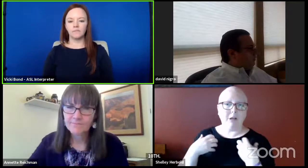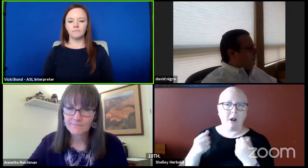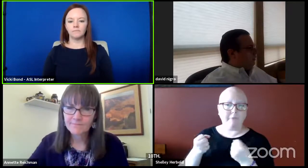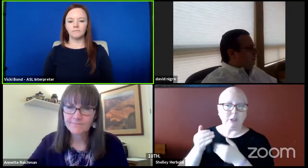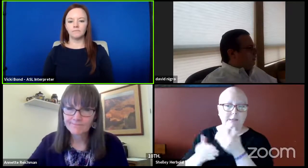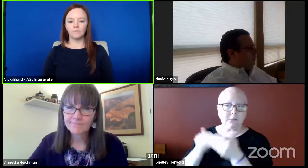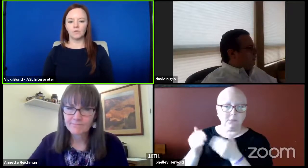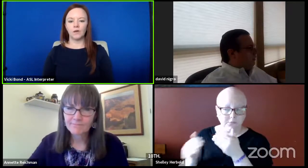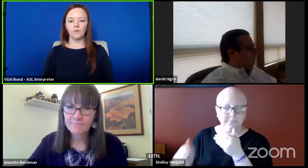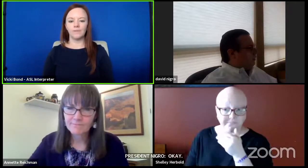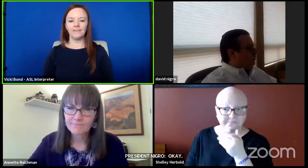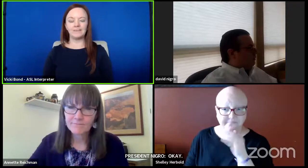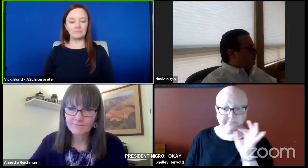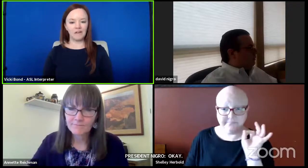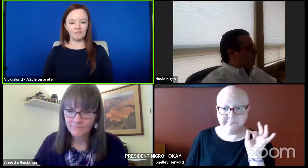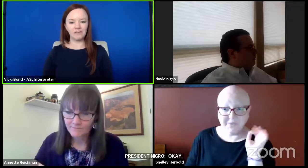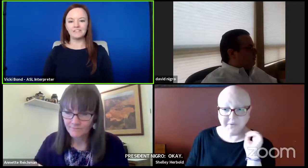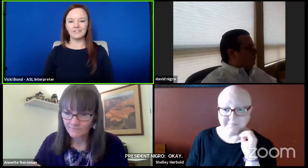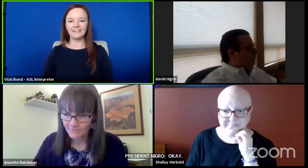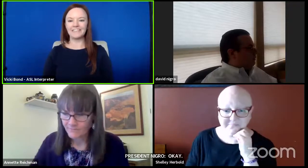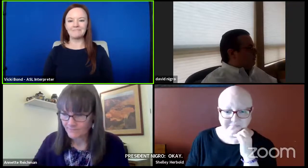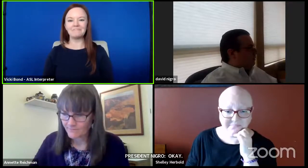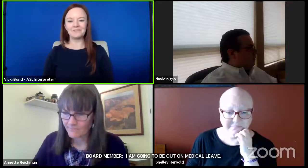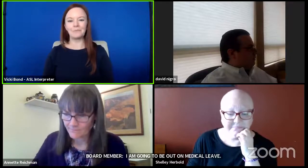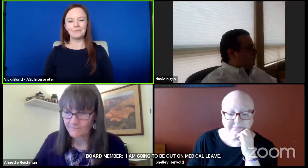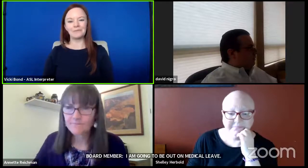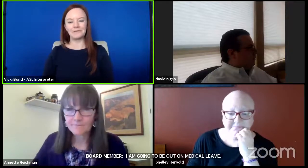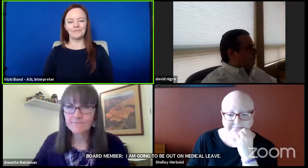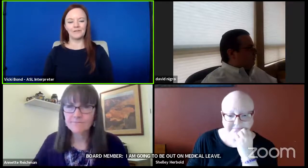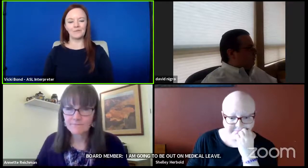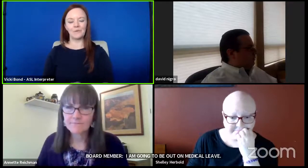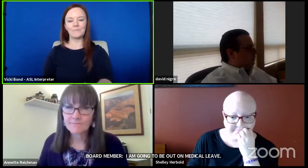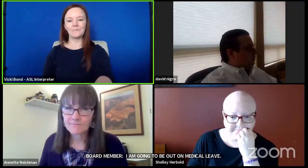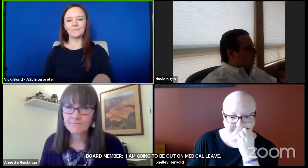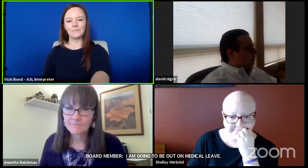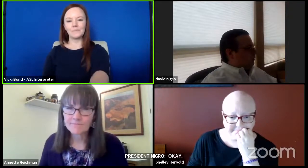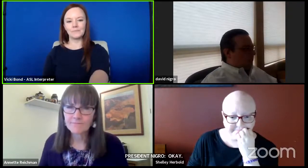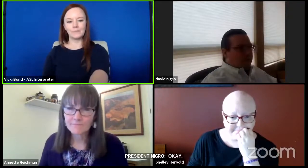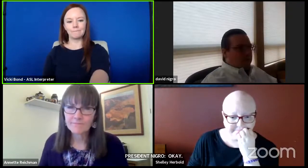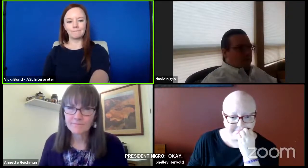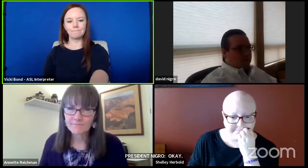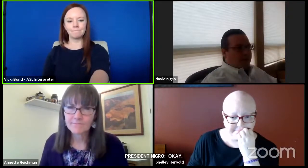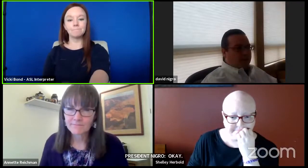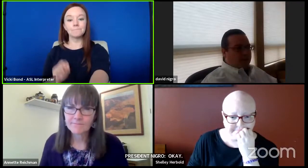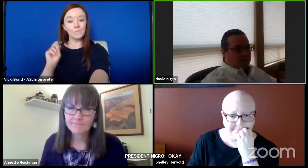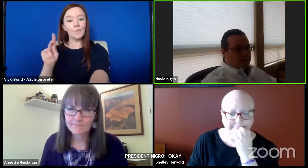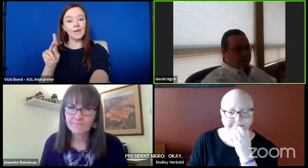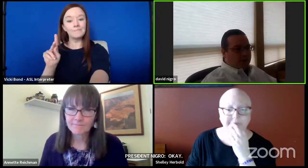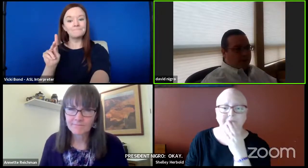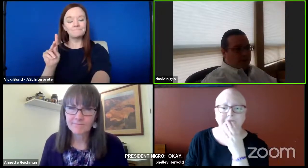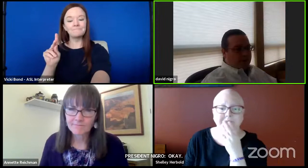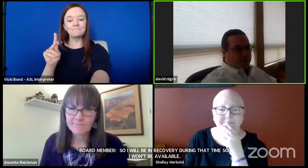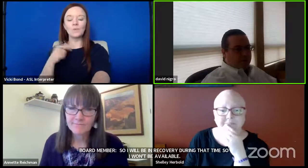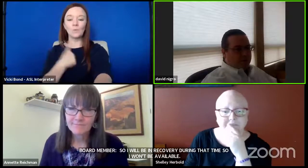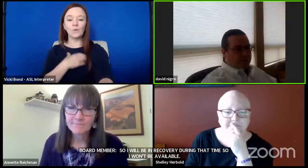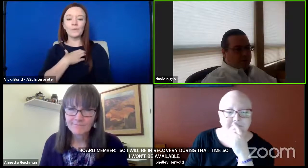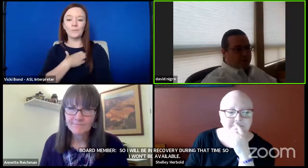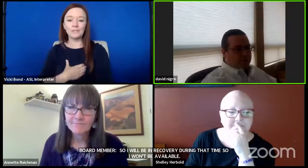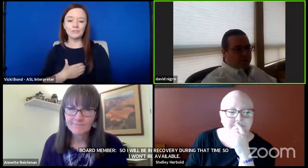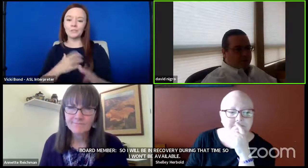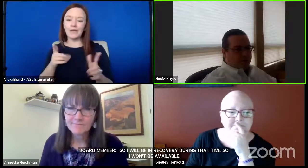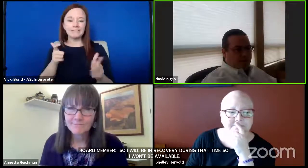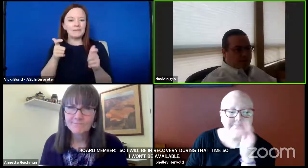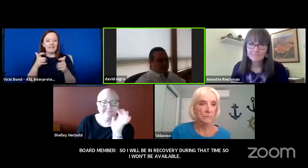Okay. So I'll be in recovery during that time, so I won't be available. Oh, okay. Well, we wish you a